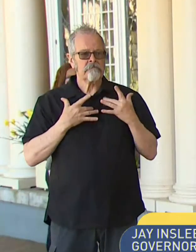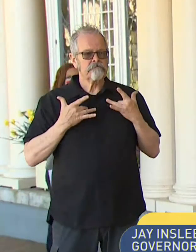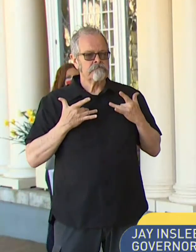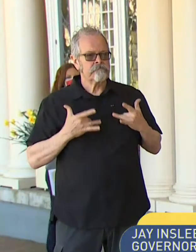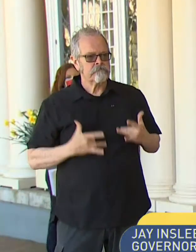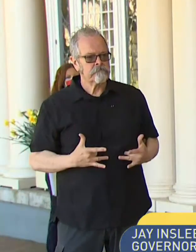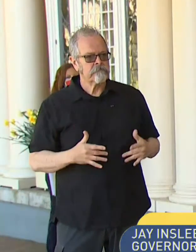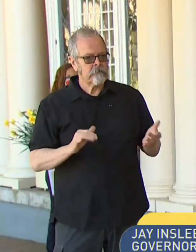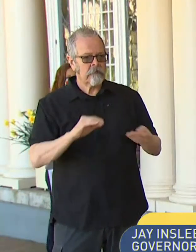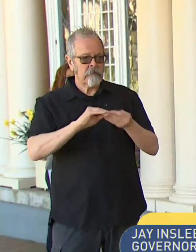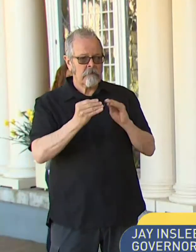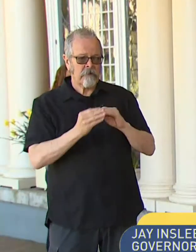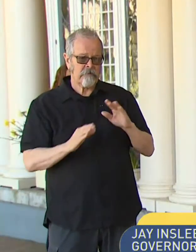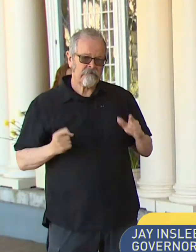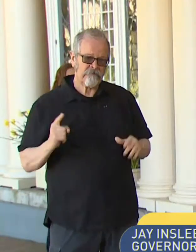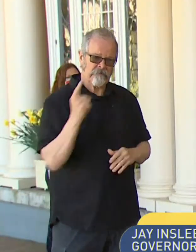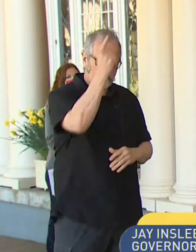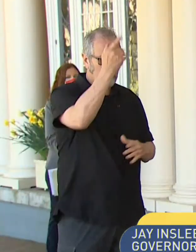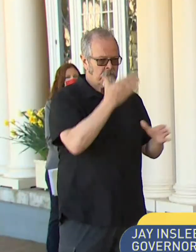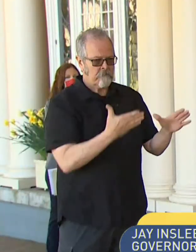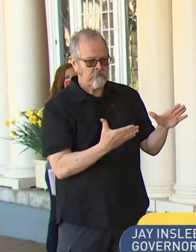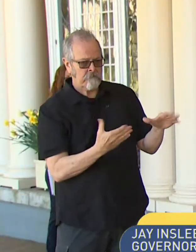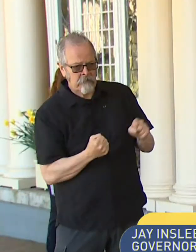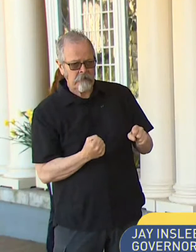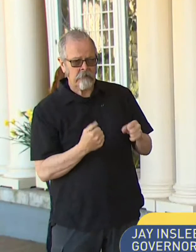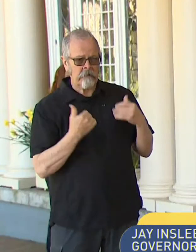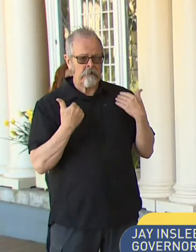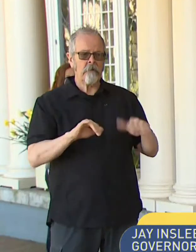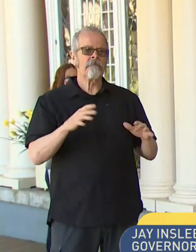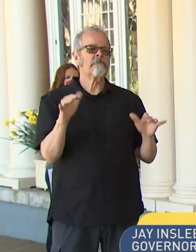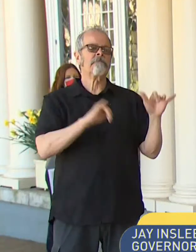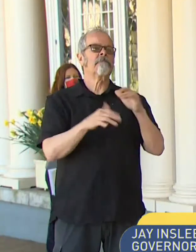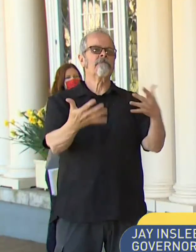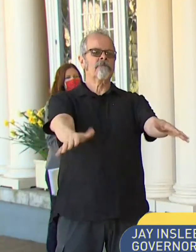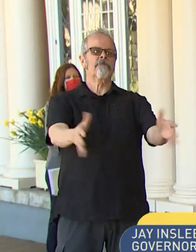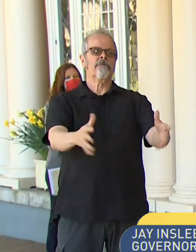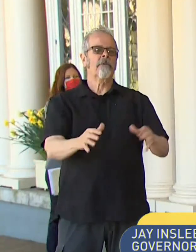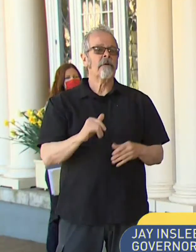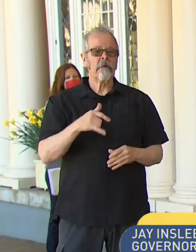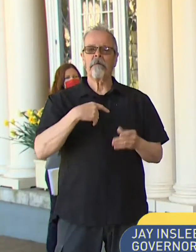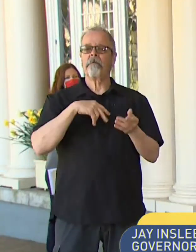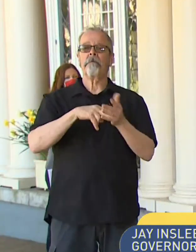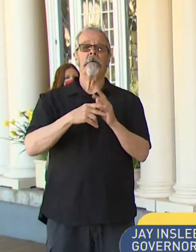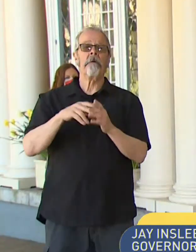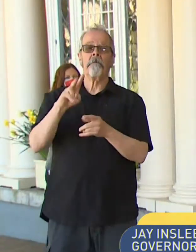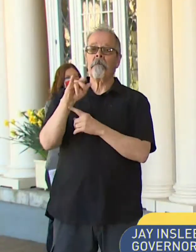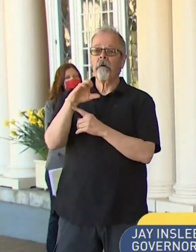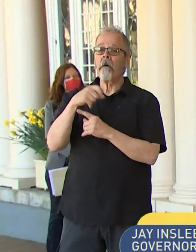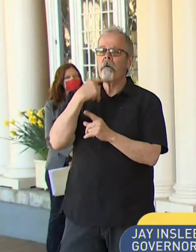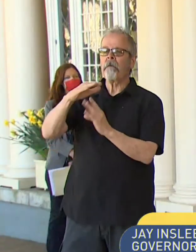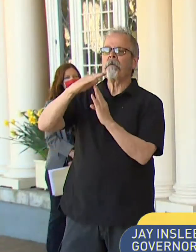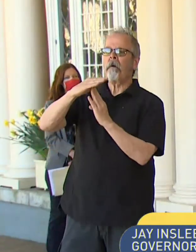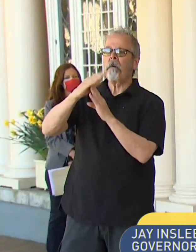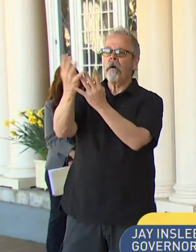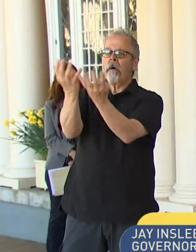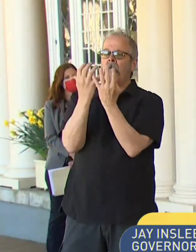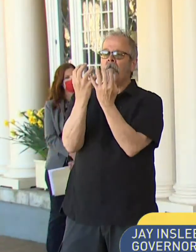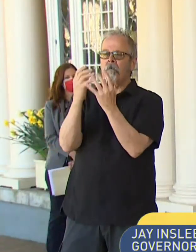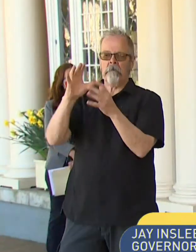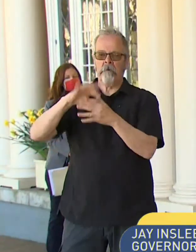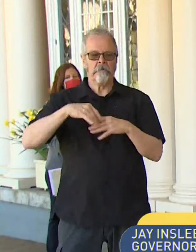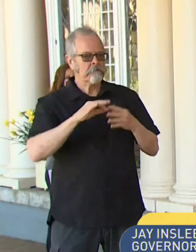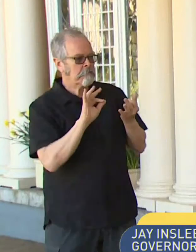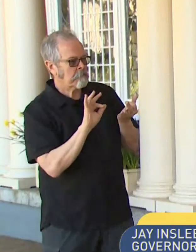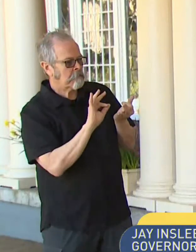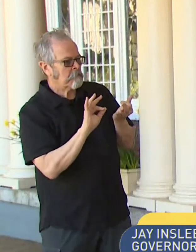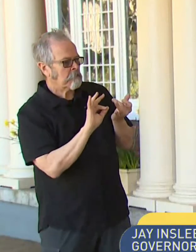rapidly. And so the virus doesn't just allow us to call a timeout. We don't get timeouts in this effort. And that's why we've had to